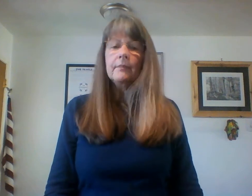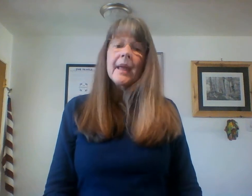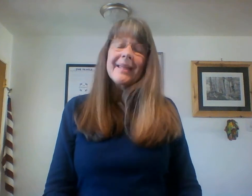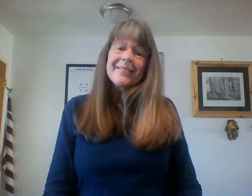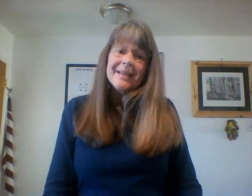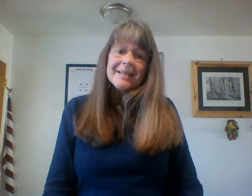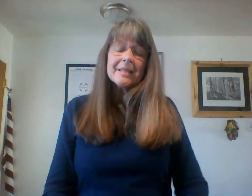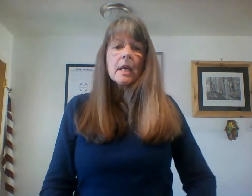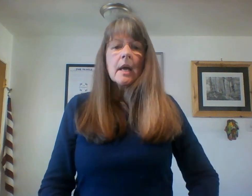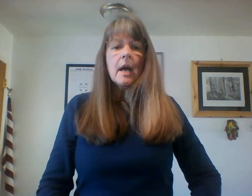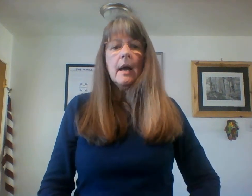This